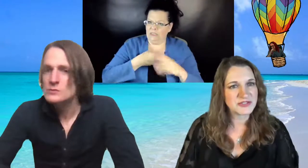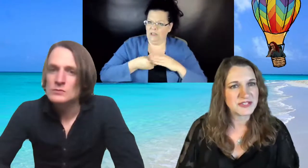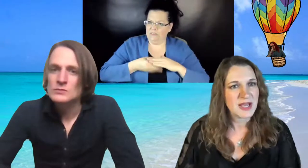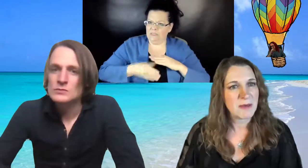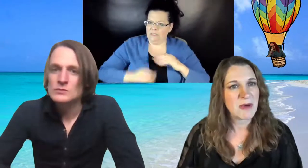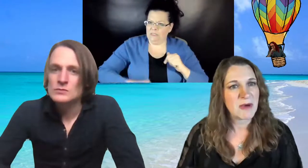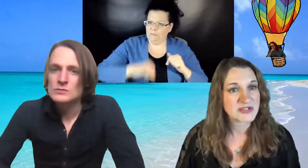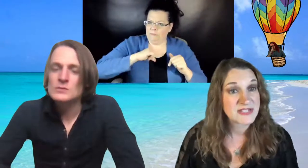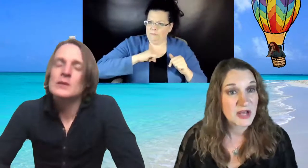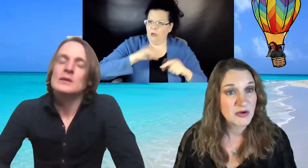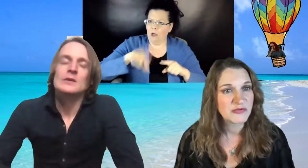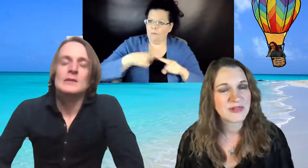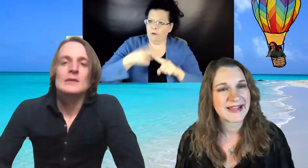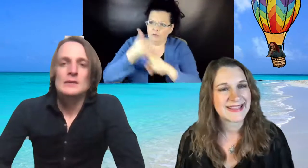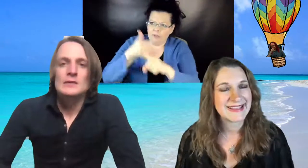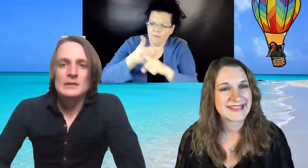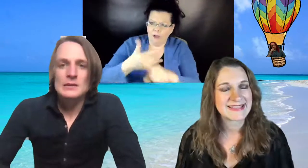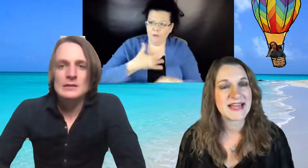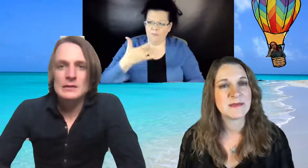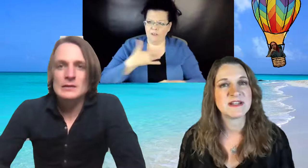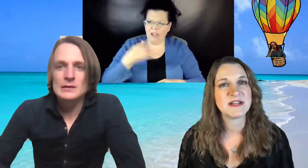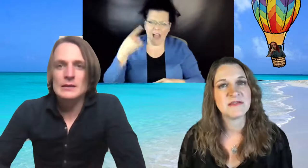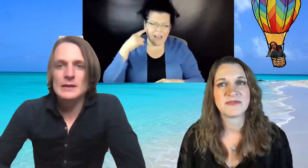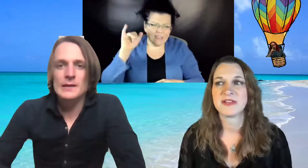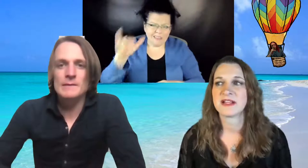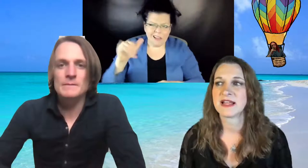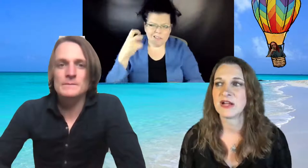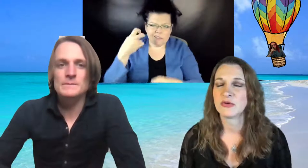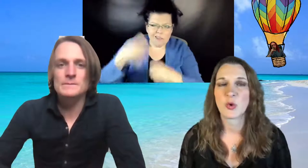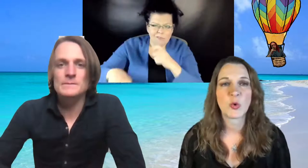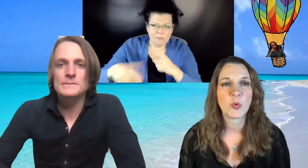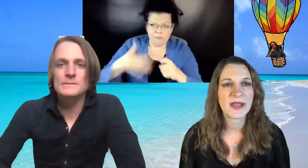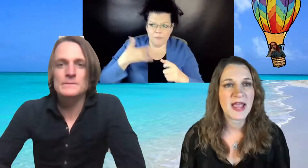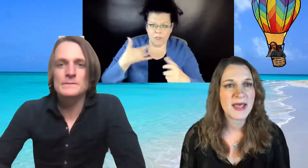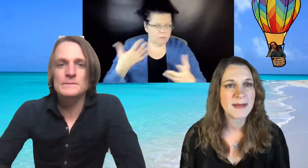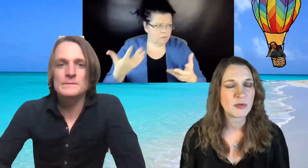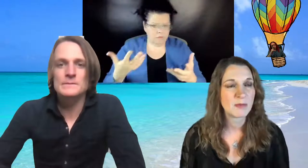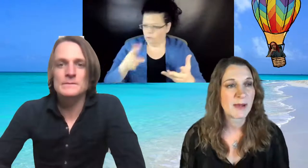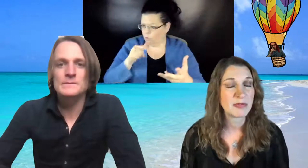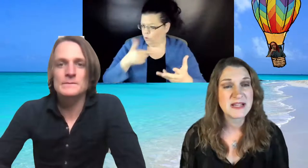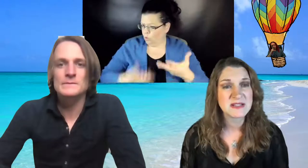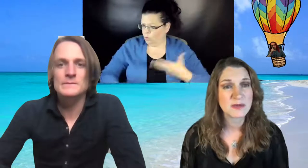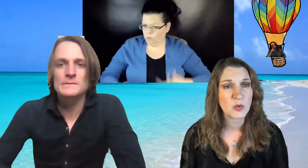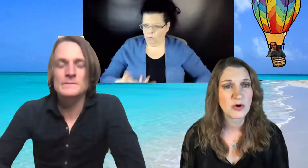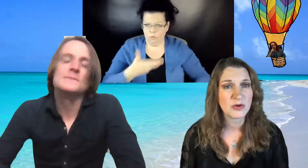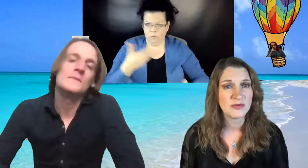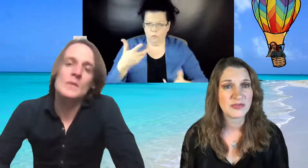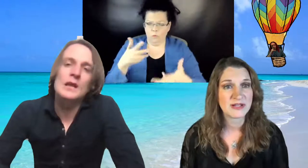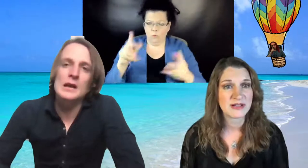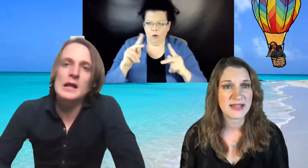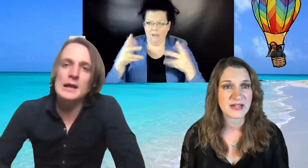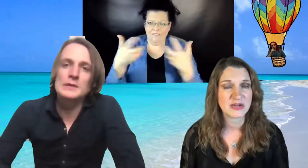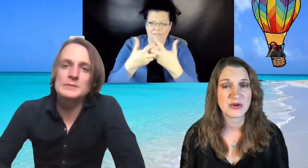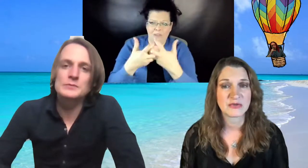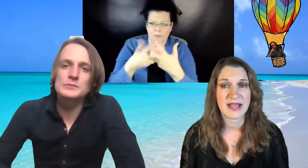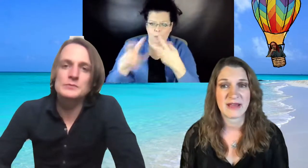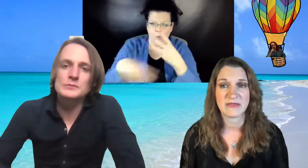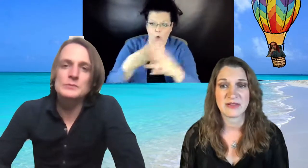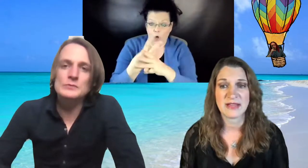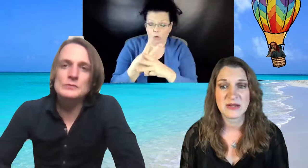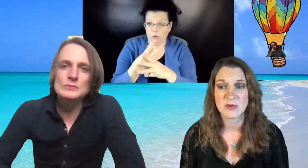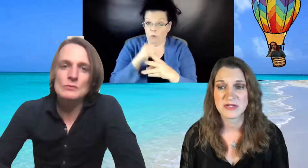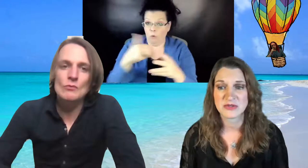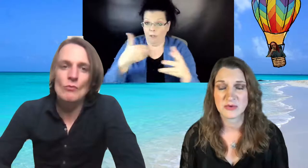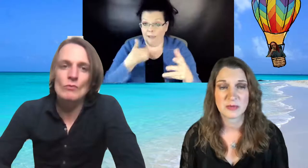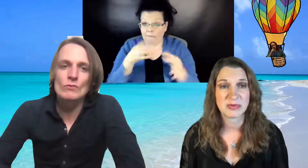felt about yourself. Like, I think that's got to be tough, feeling like I don't know who I am or my place in the world, feeling like you don't have